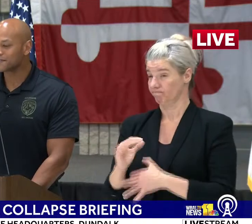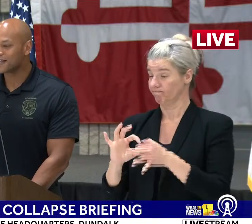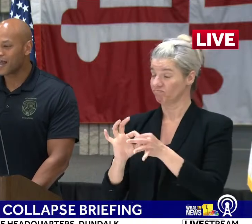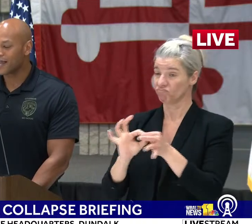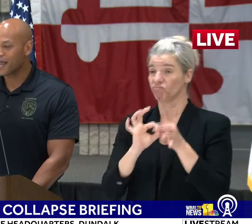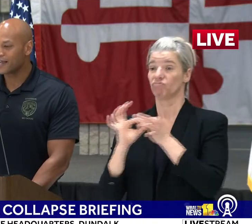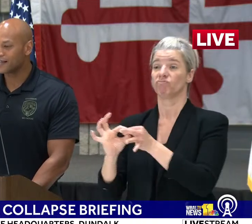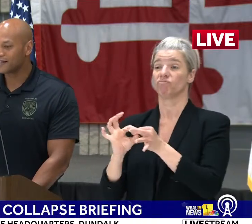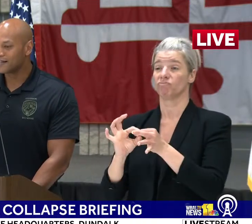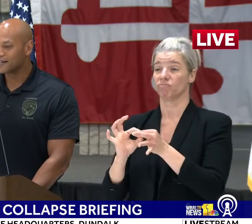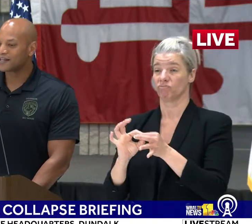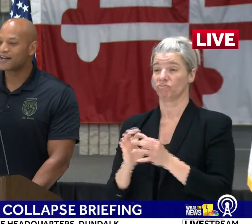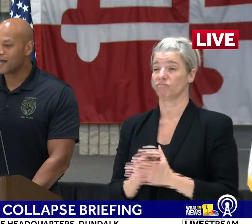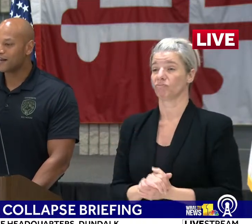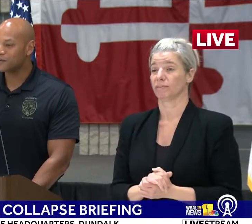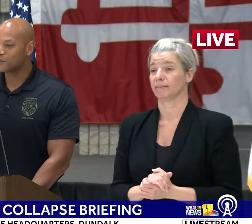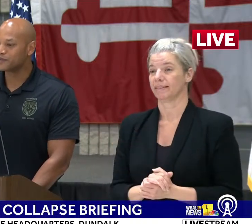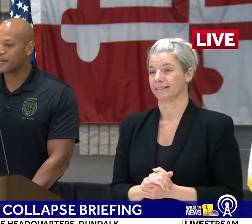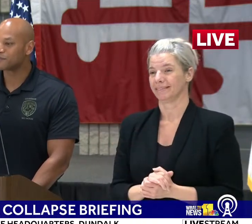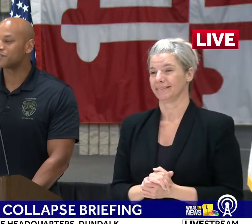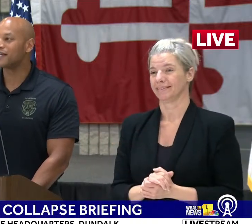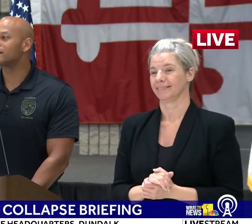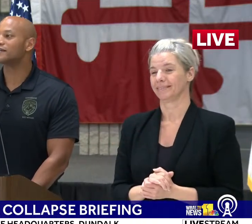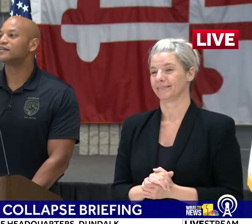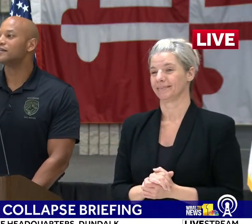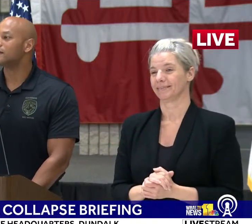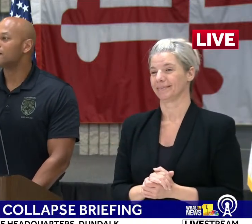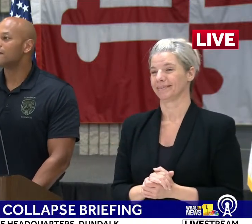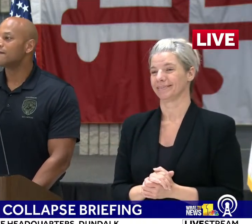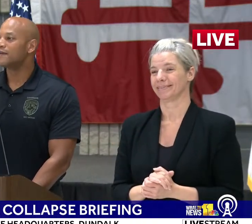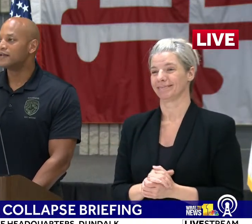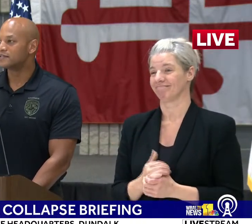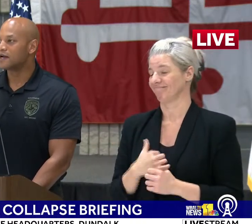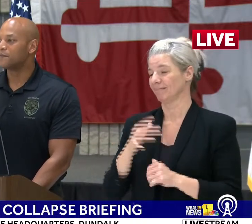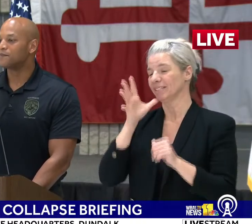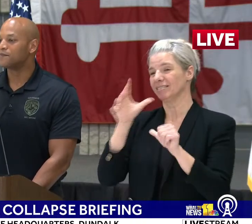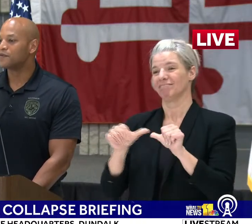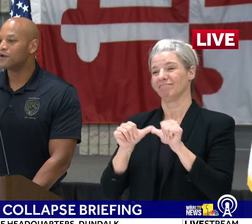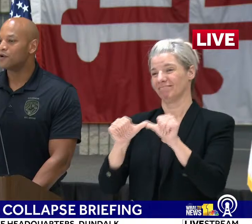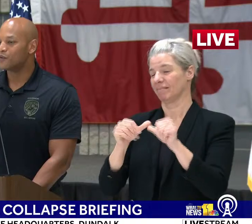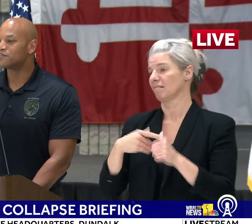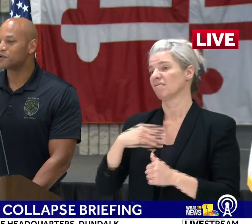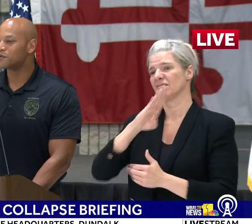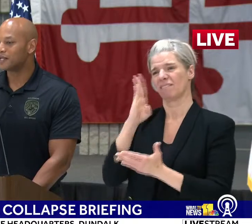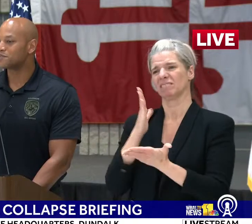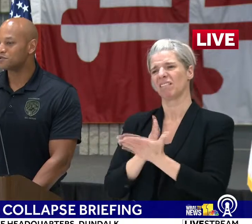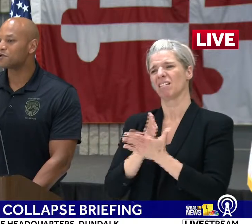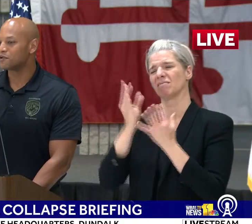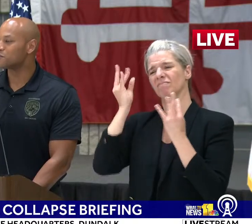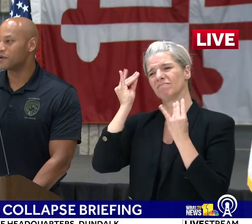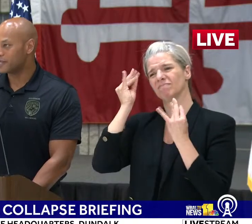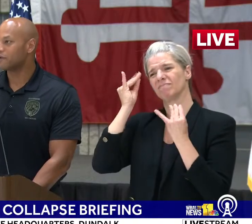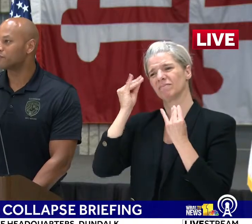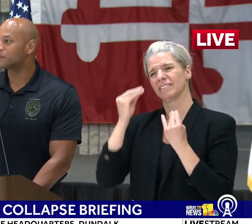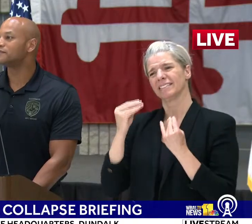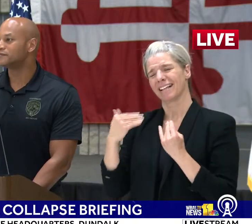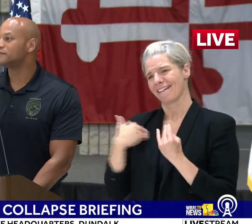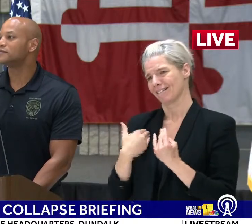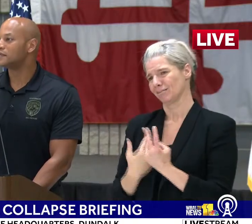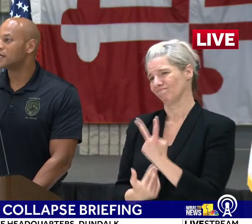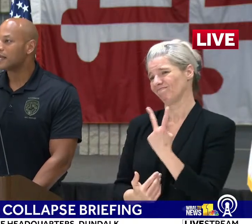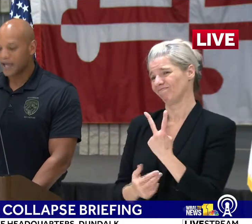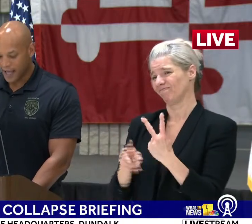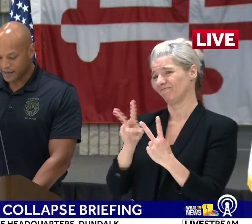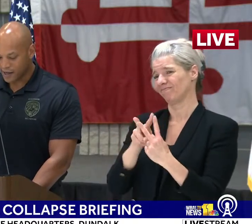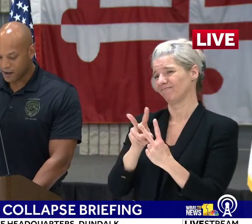But the thing I cannot and will never shake is we've still got two souls who are unaccounted